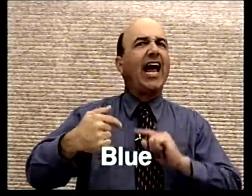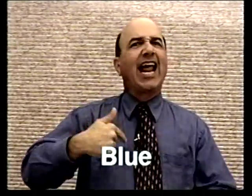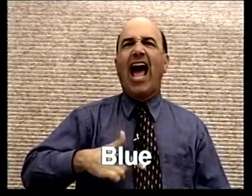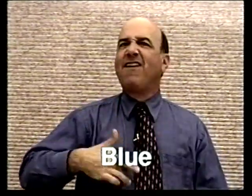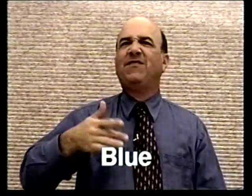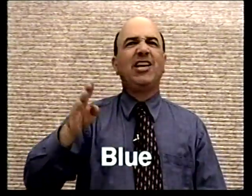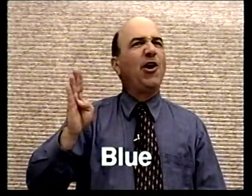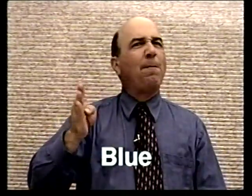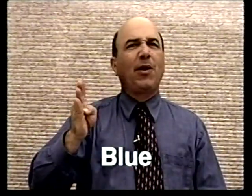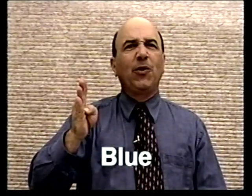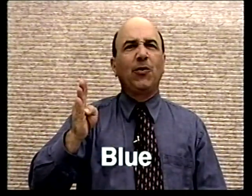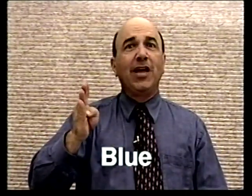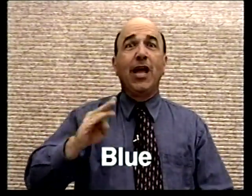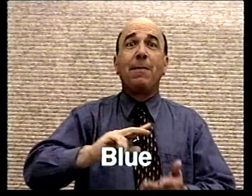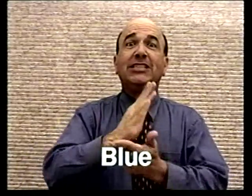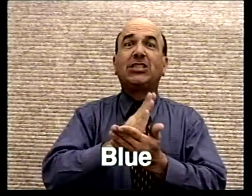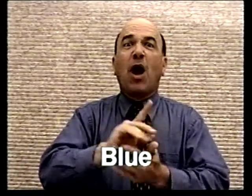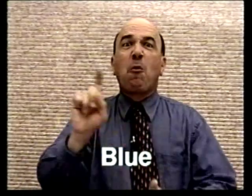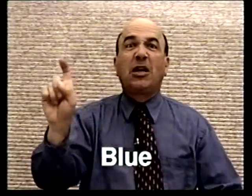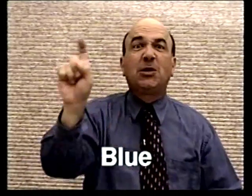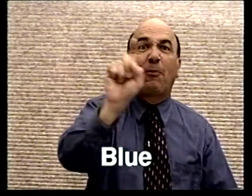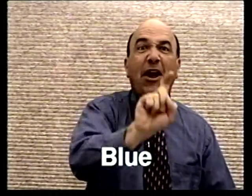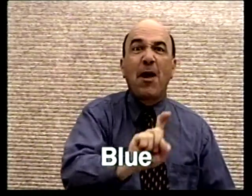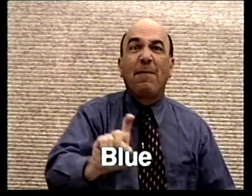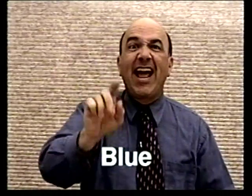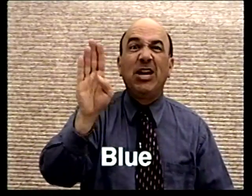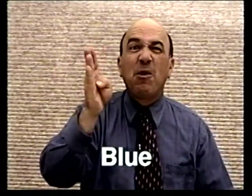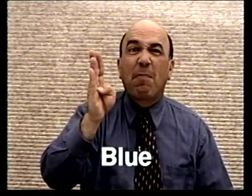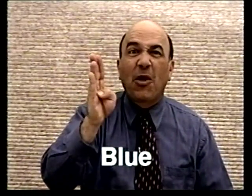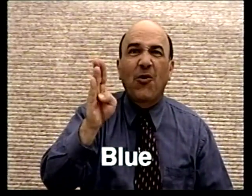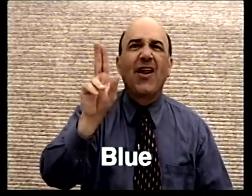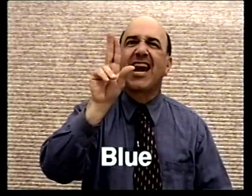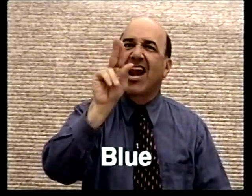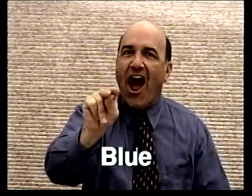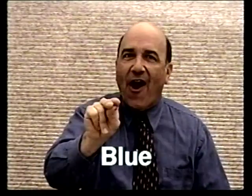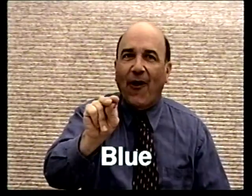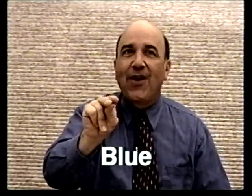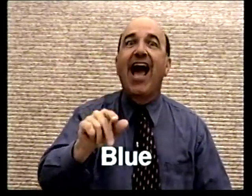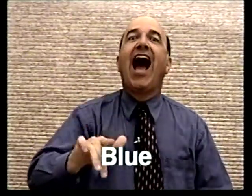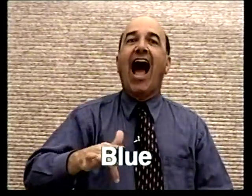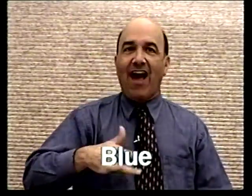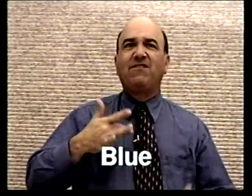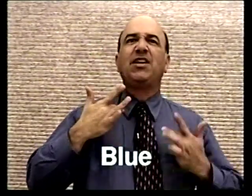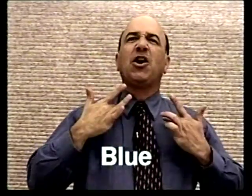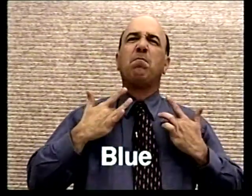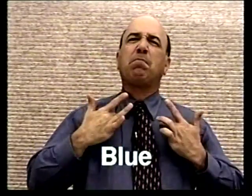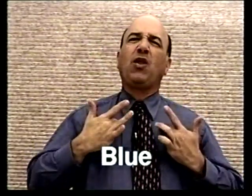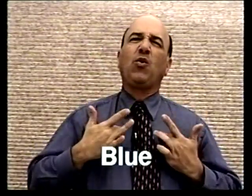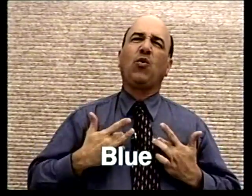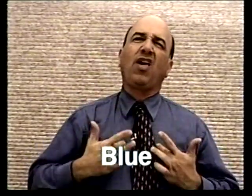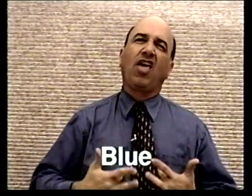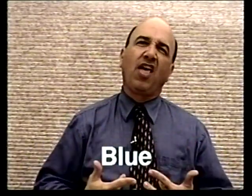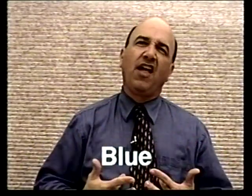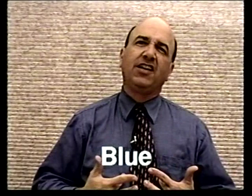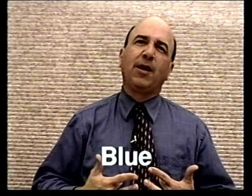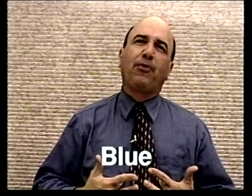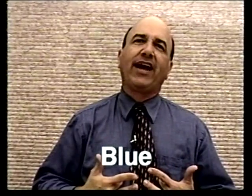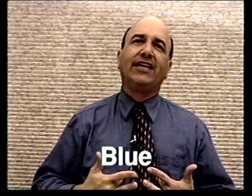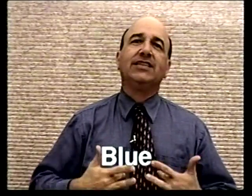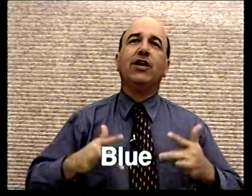sign I feel blue. It means someone spray paint you blue? No, I feel blue. Depressed.